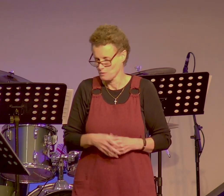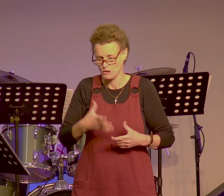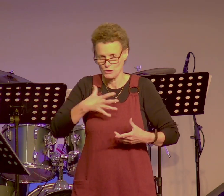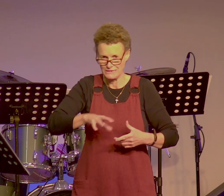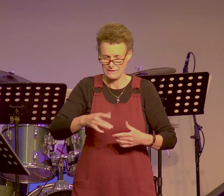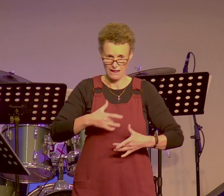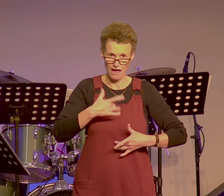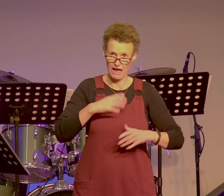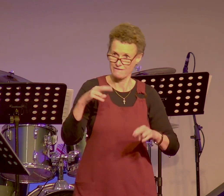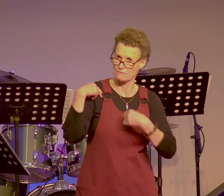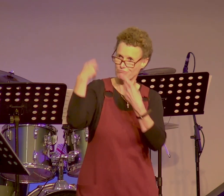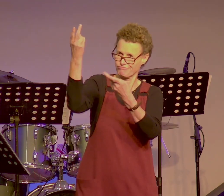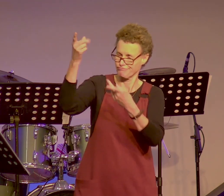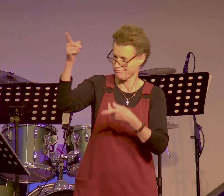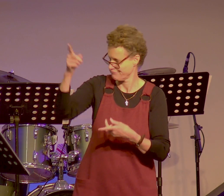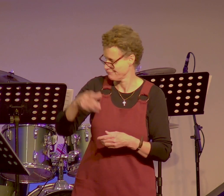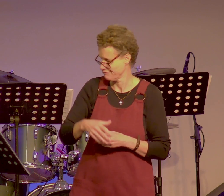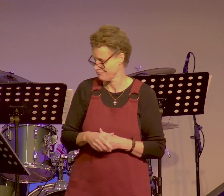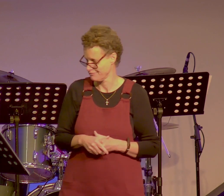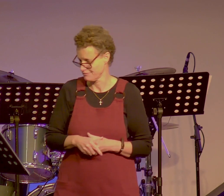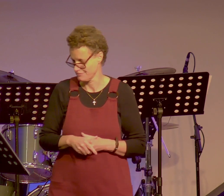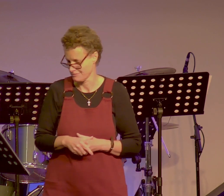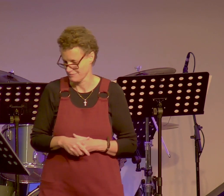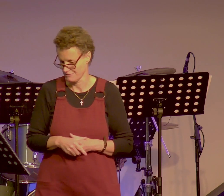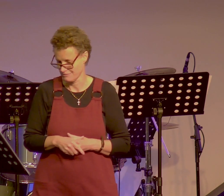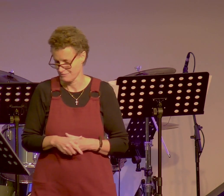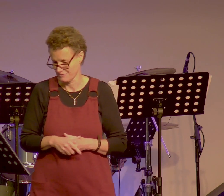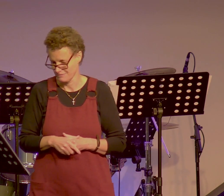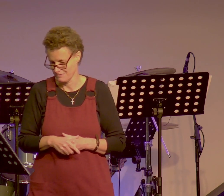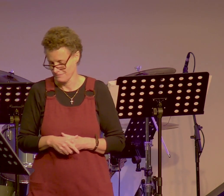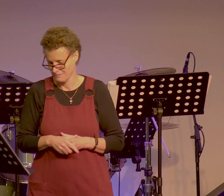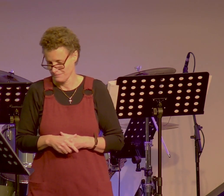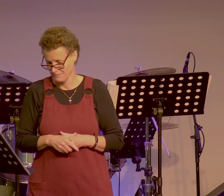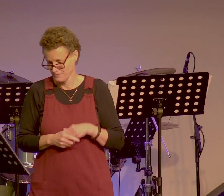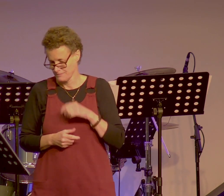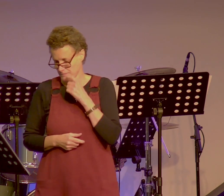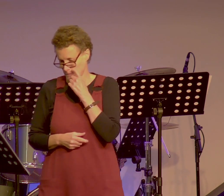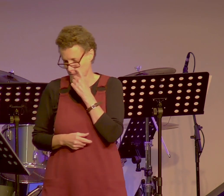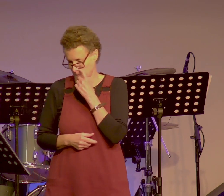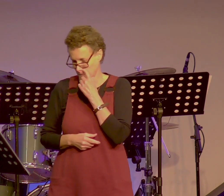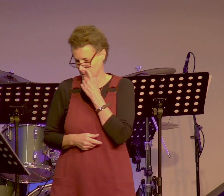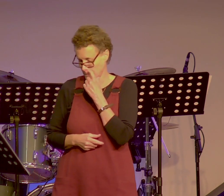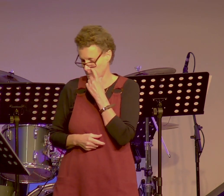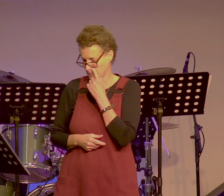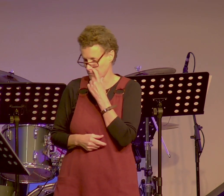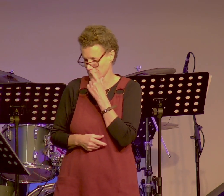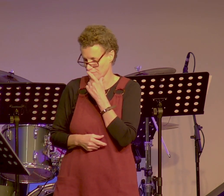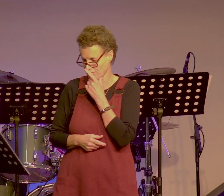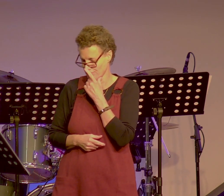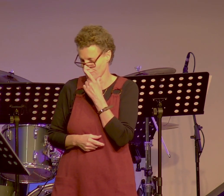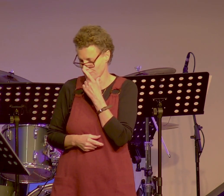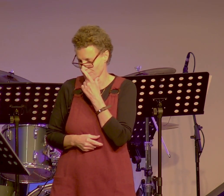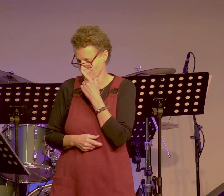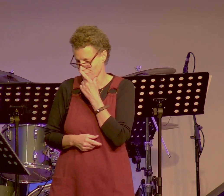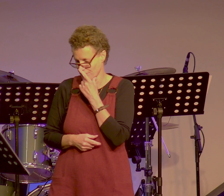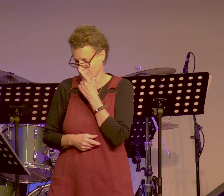control. And this is what this passage shows us. We can give everything to him and he will provide.